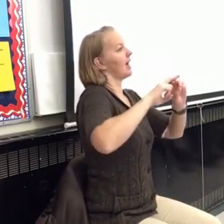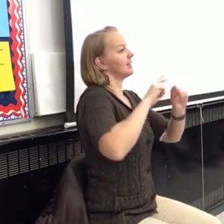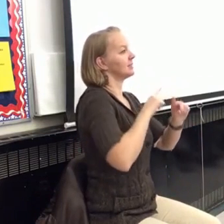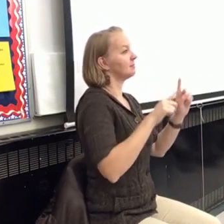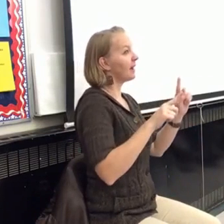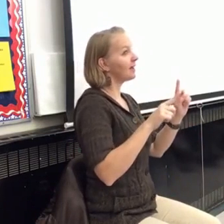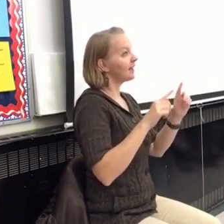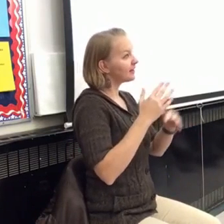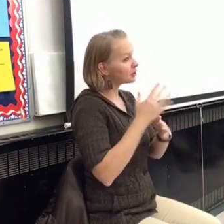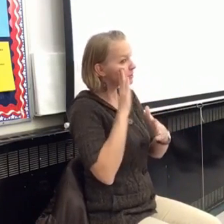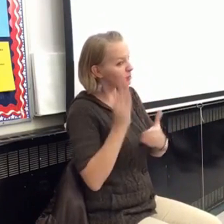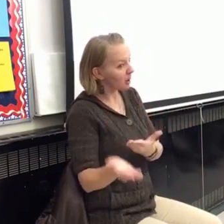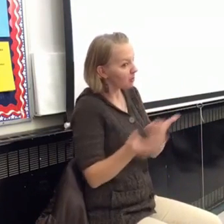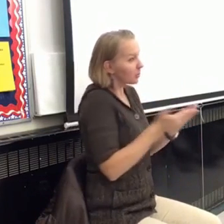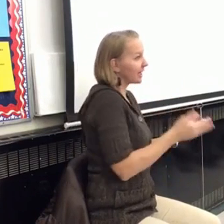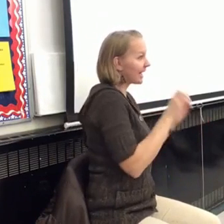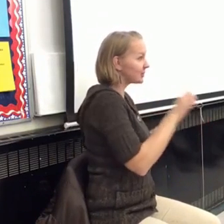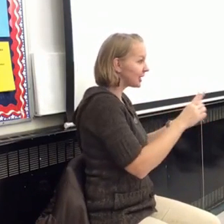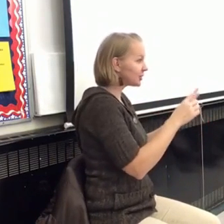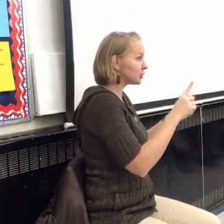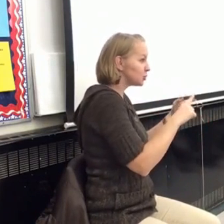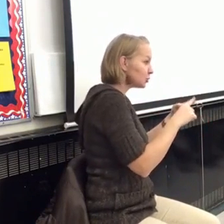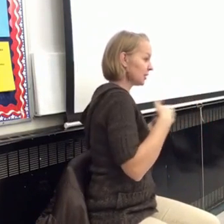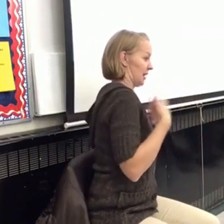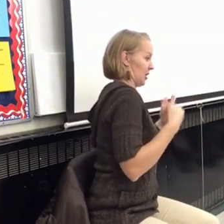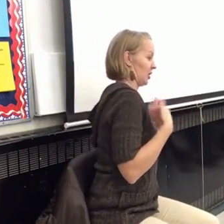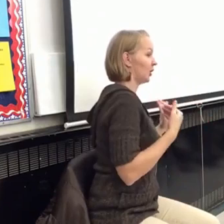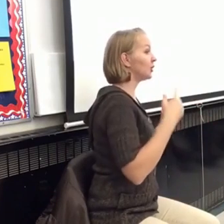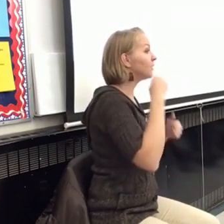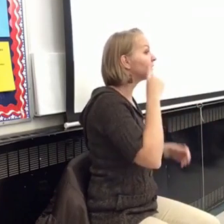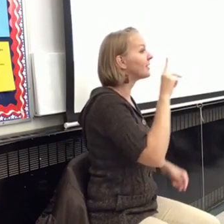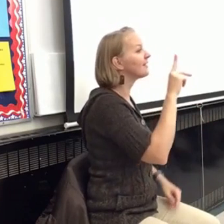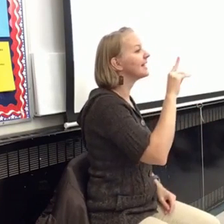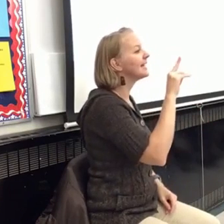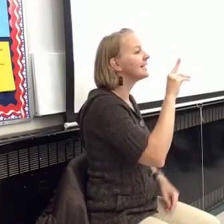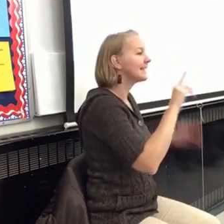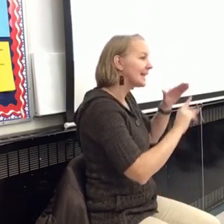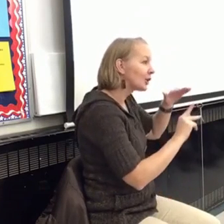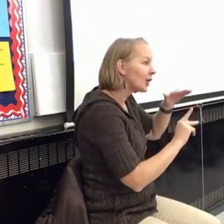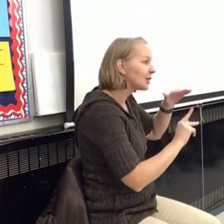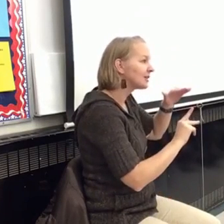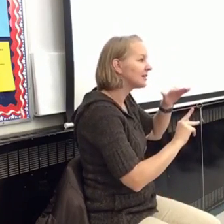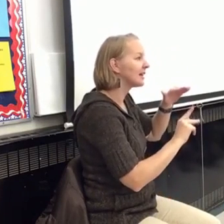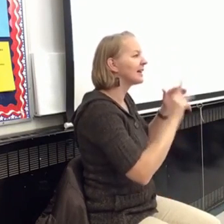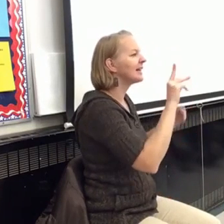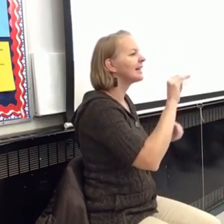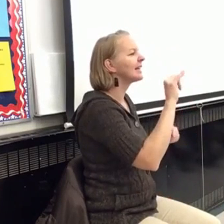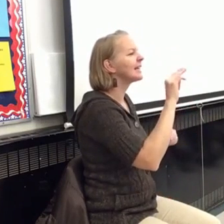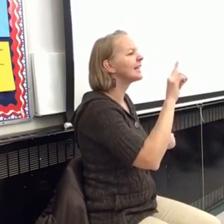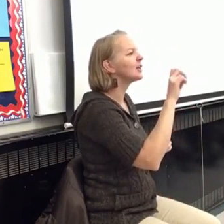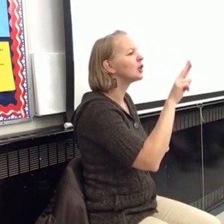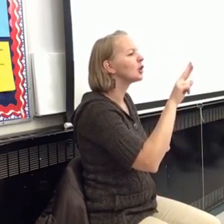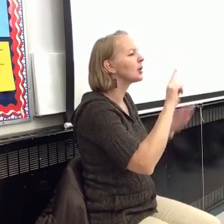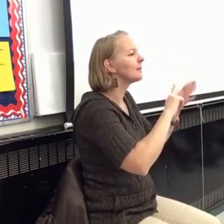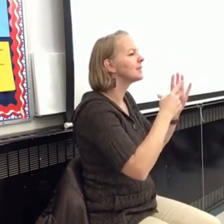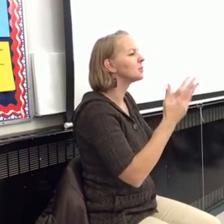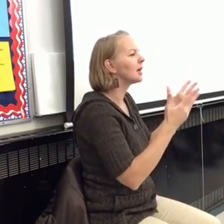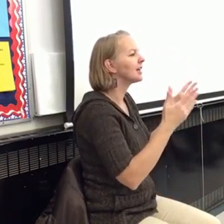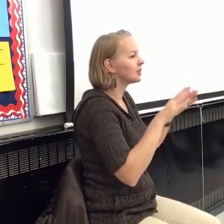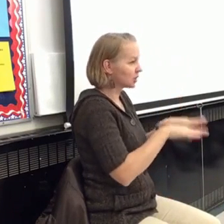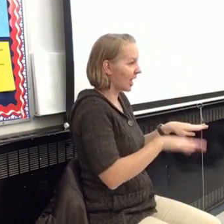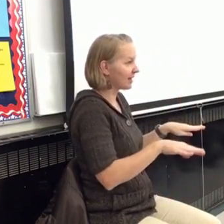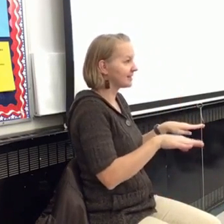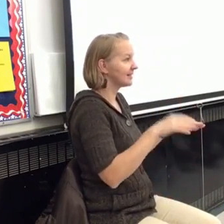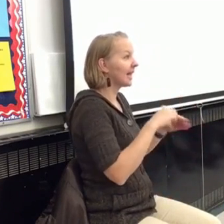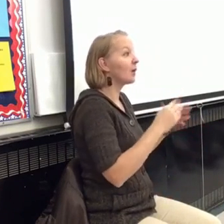be education, especially for younger kids. You guys have ever heard of kindergarten? What does the word kinder mean? Child. In